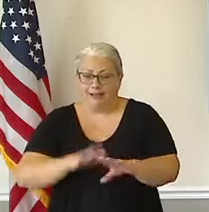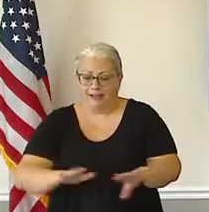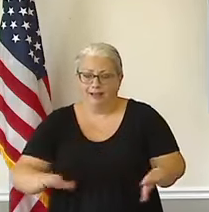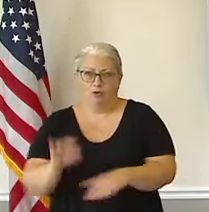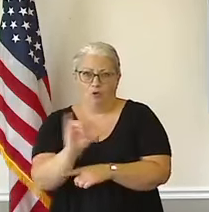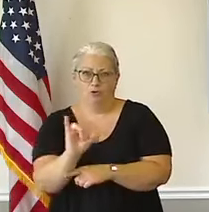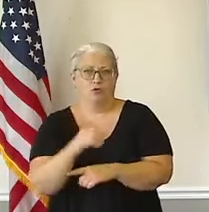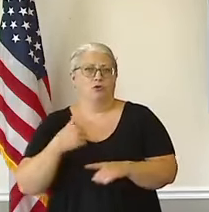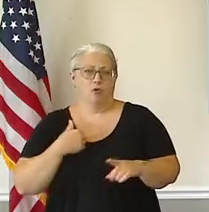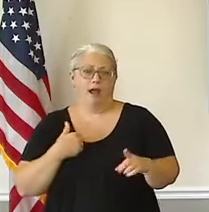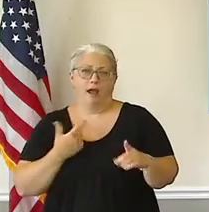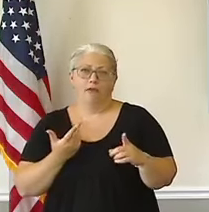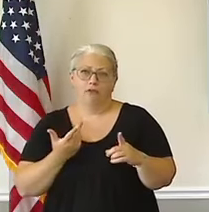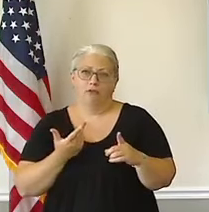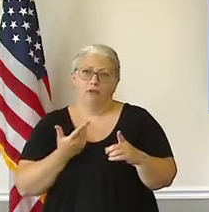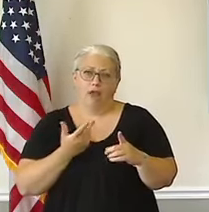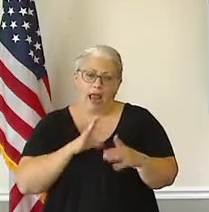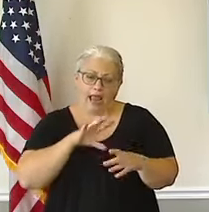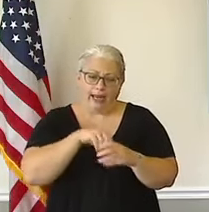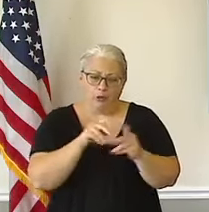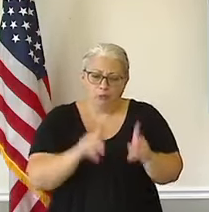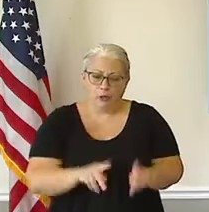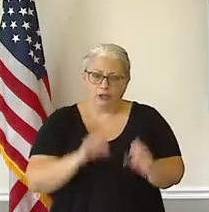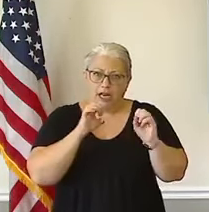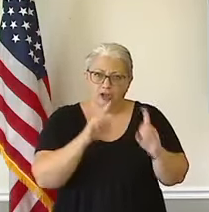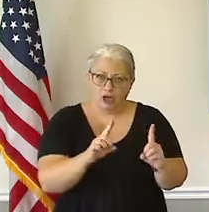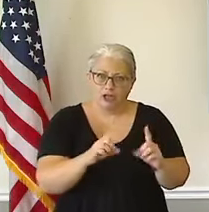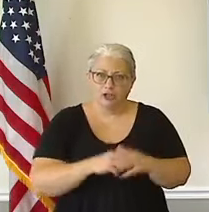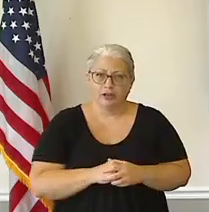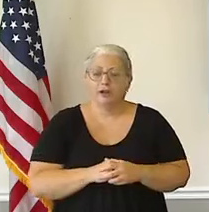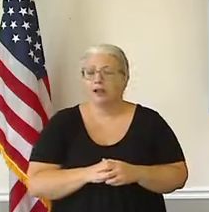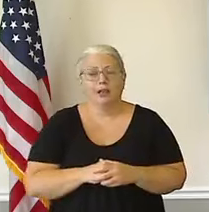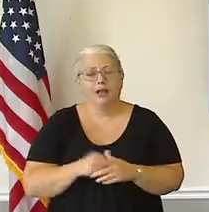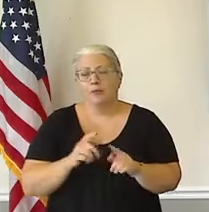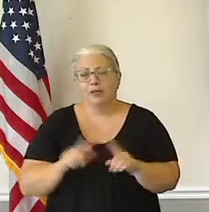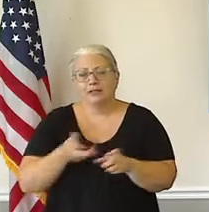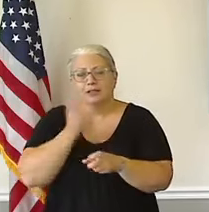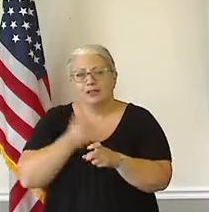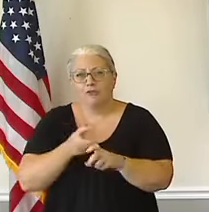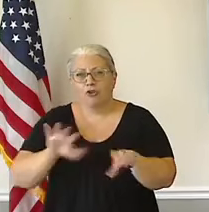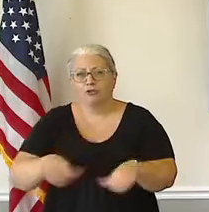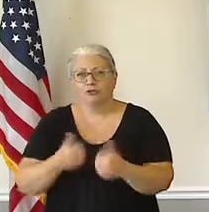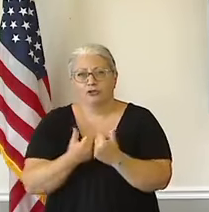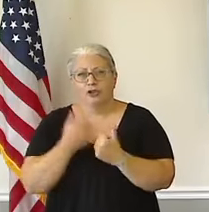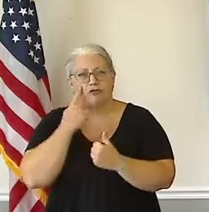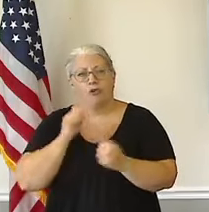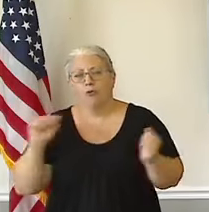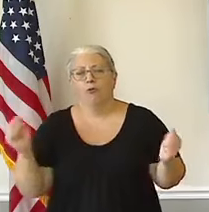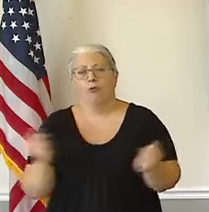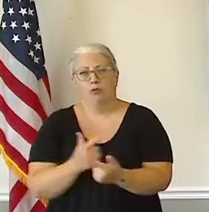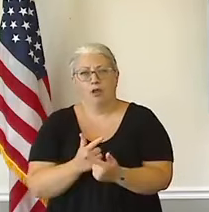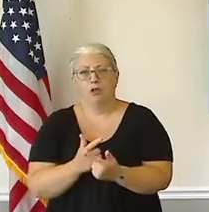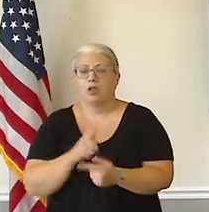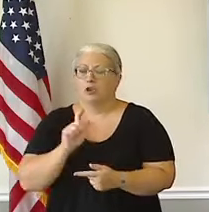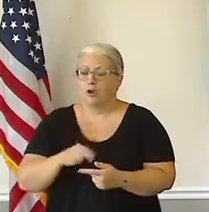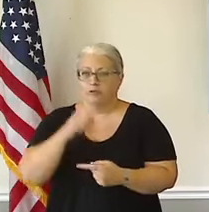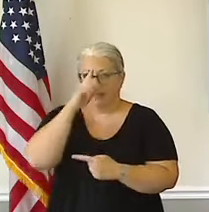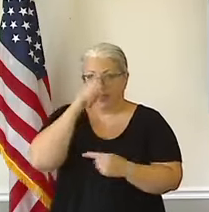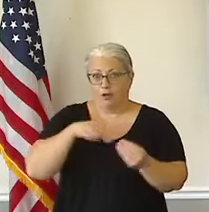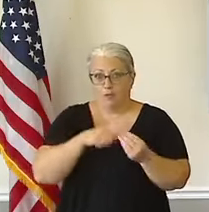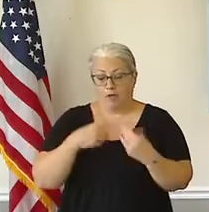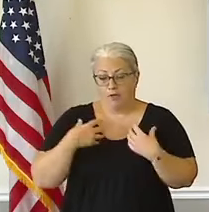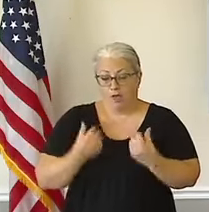there for their students and their classes. It's just a very difficult challenge for all of us. So we have to be considerate of the health of the student, the health of the